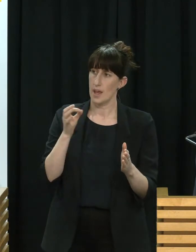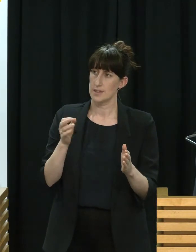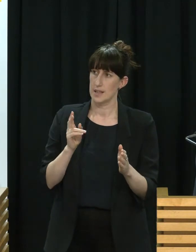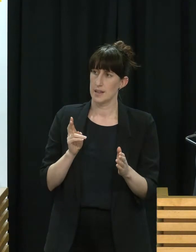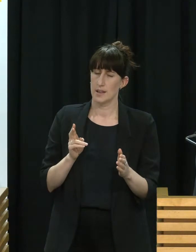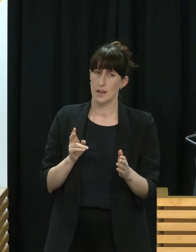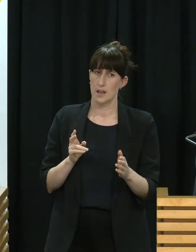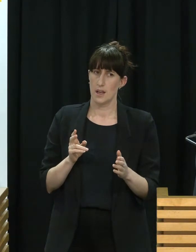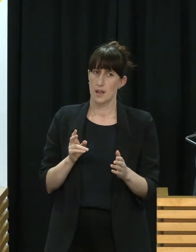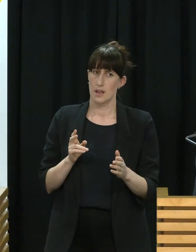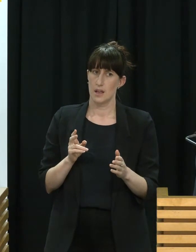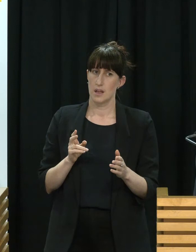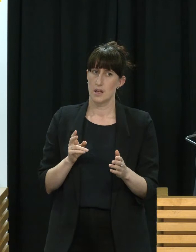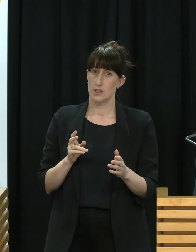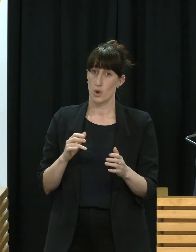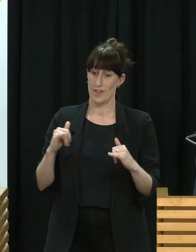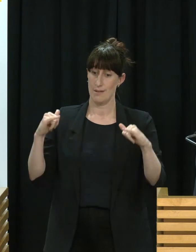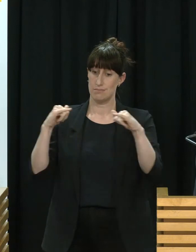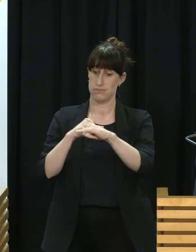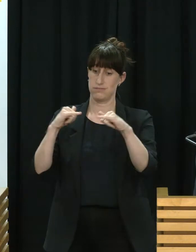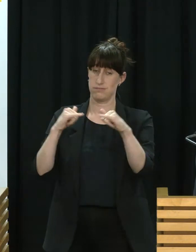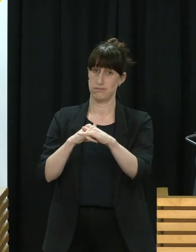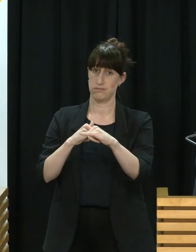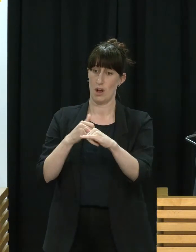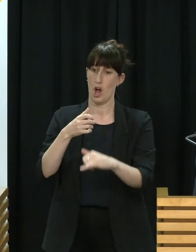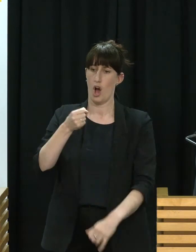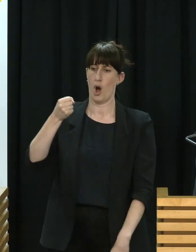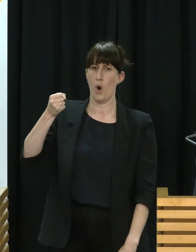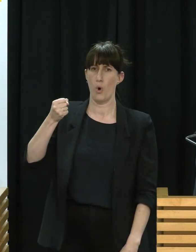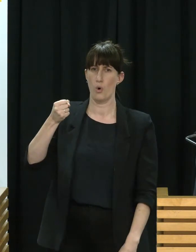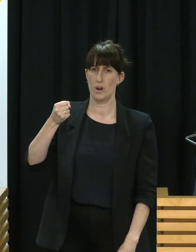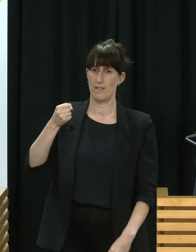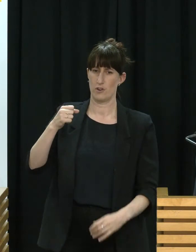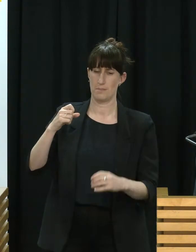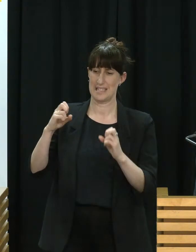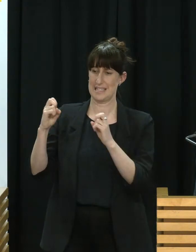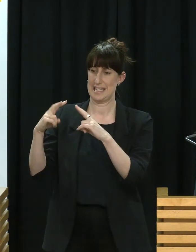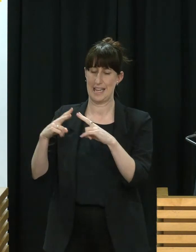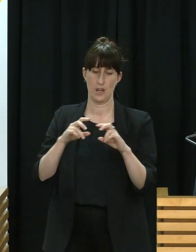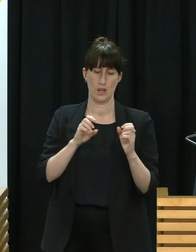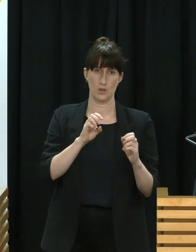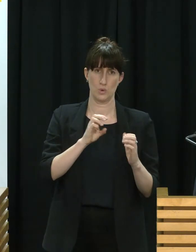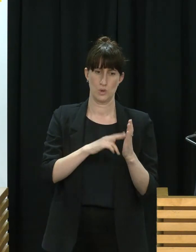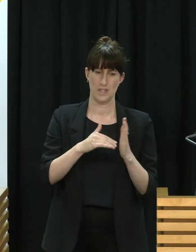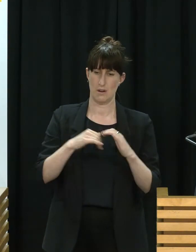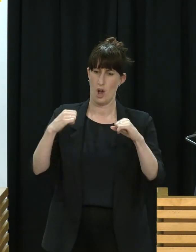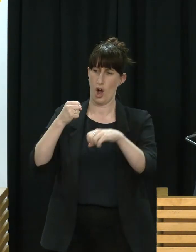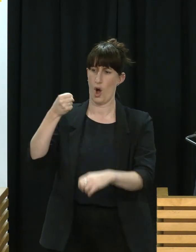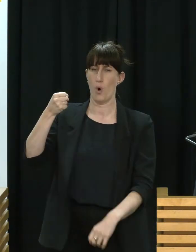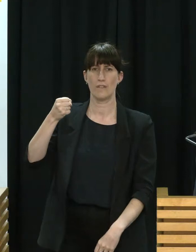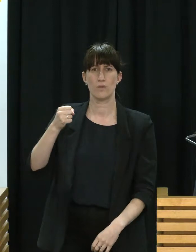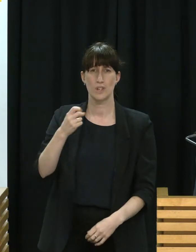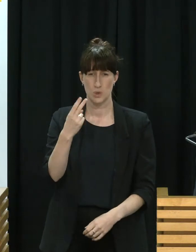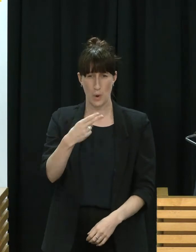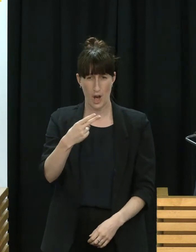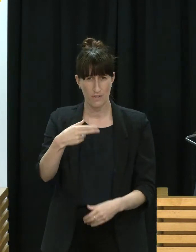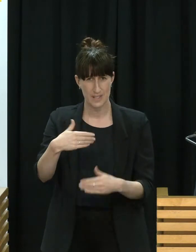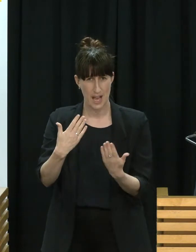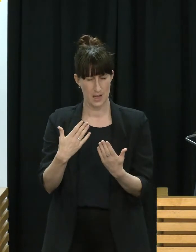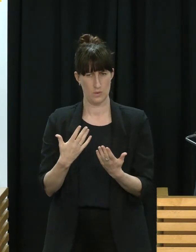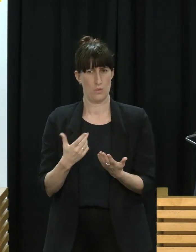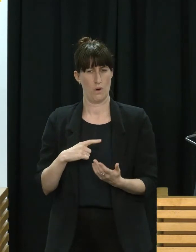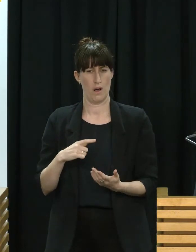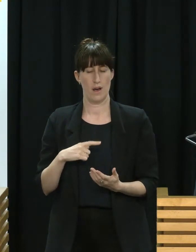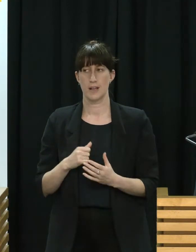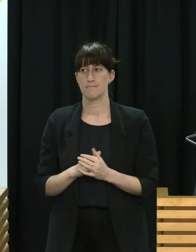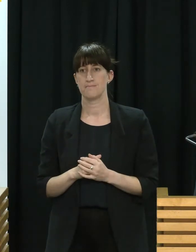travel pause for 12 days? It seemed like a big jump. On what basis was that made? Based on what we were seeing out of Australia and the numbers. Also, that